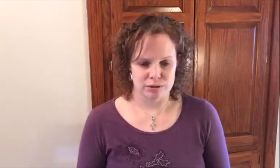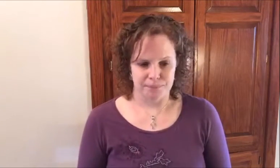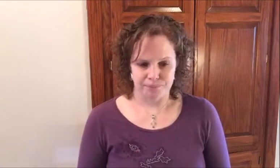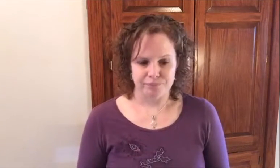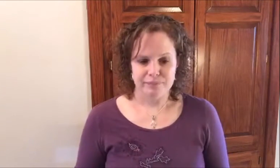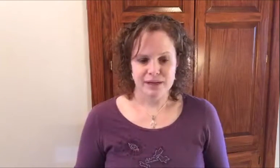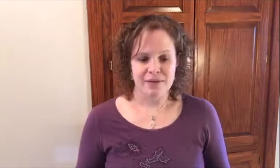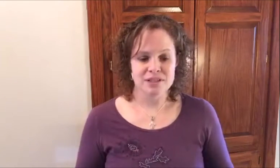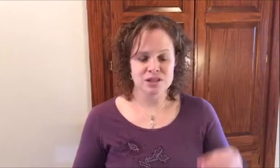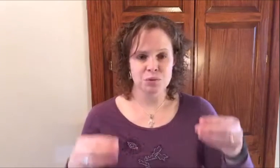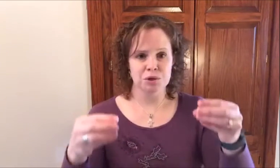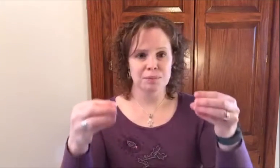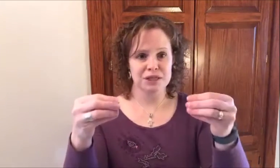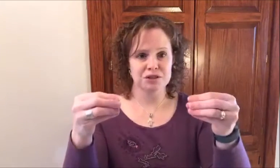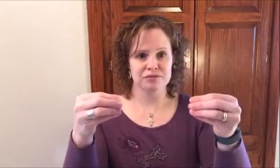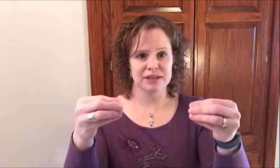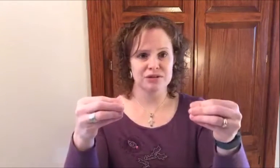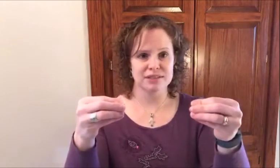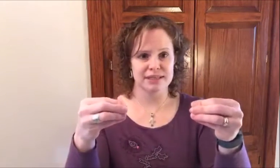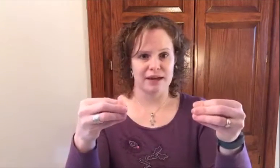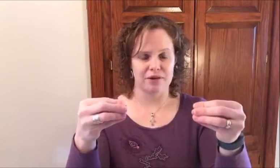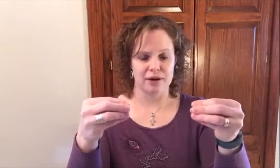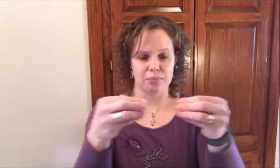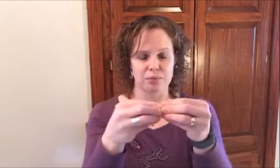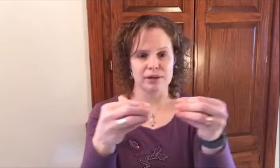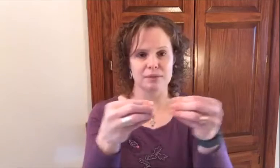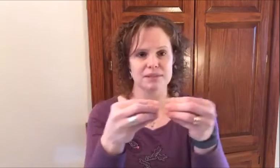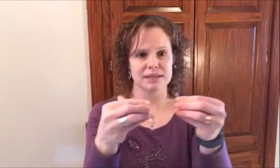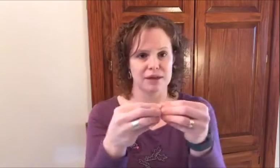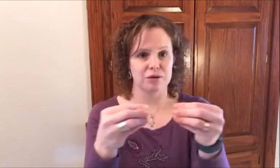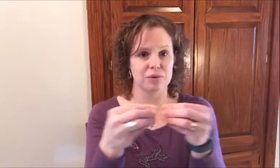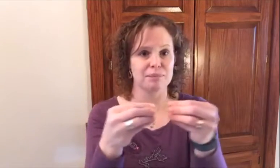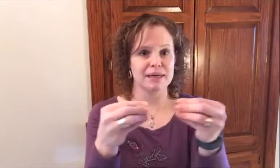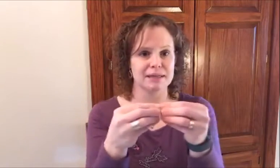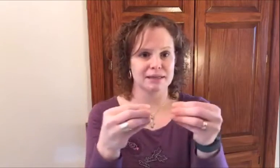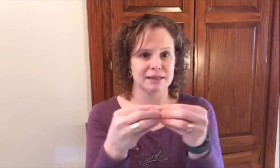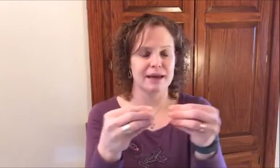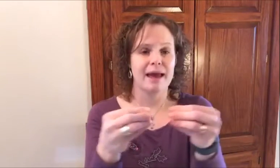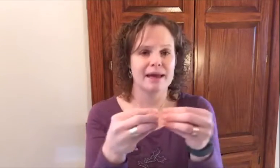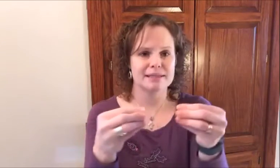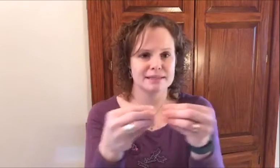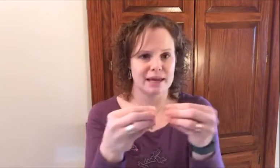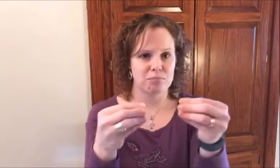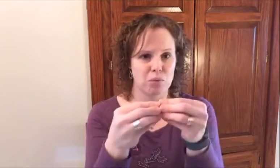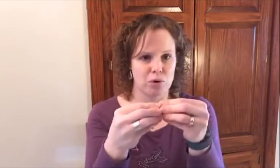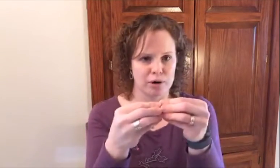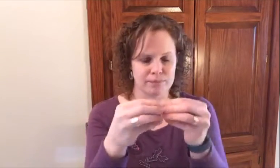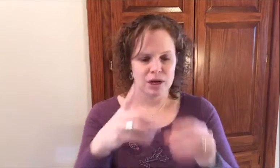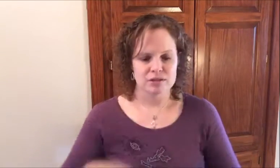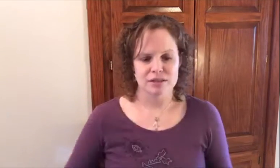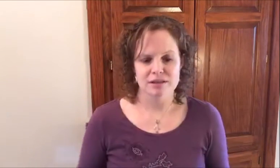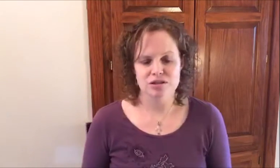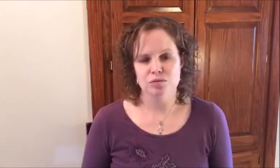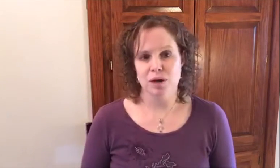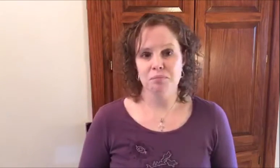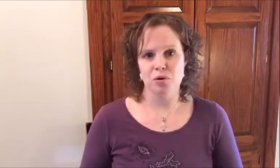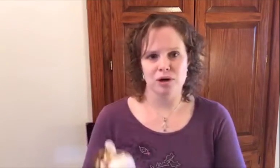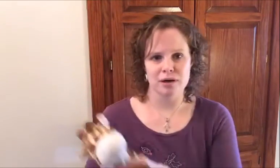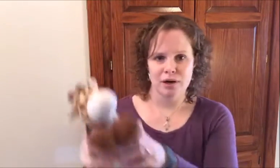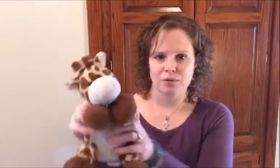children. And this is where you pinch your fingers together and bring them together repeatedly and say more. So let's do one more